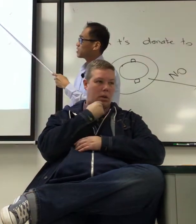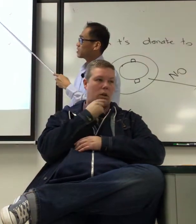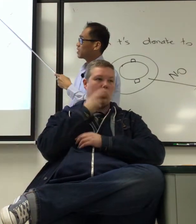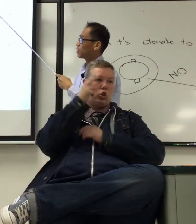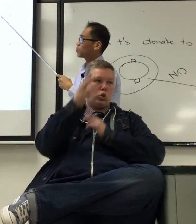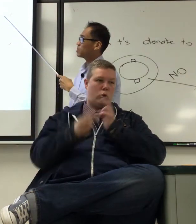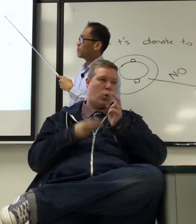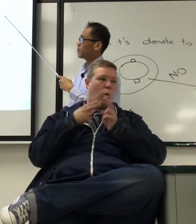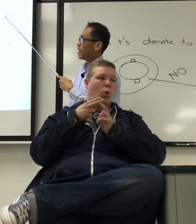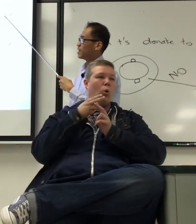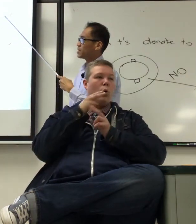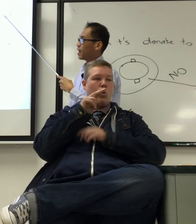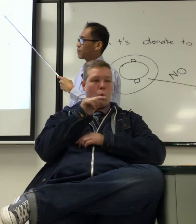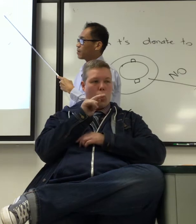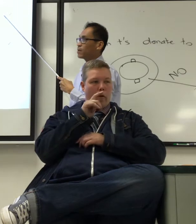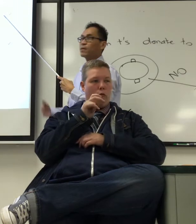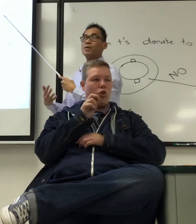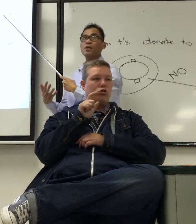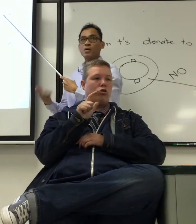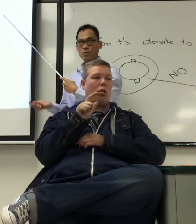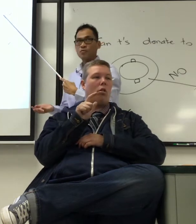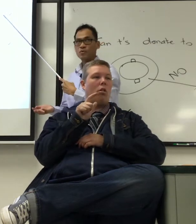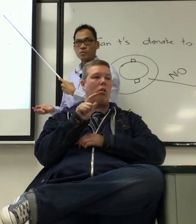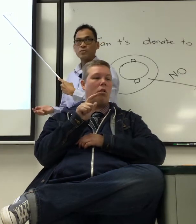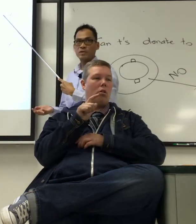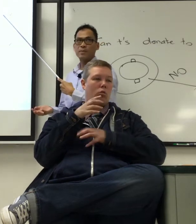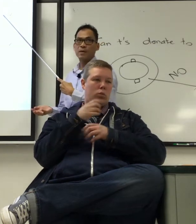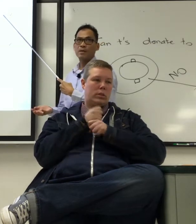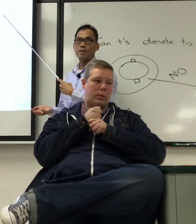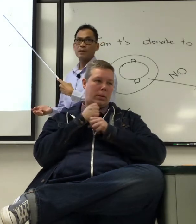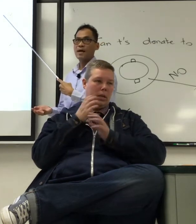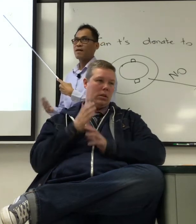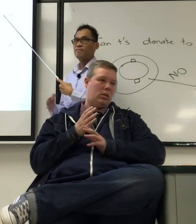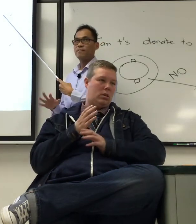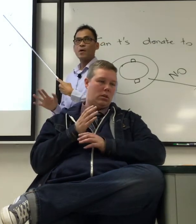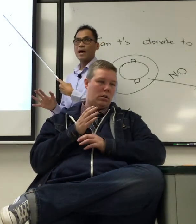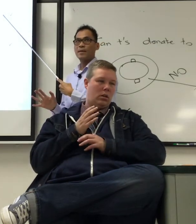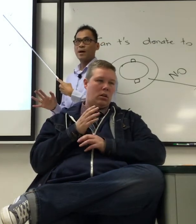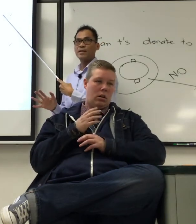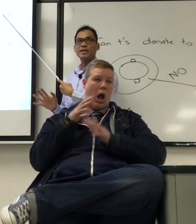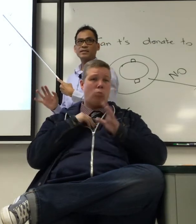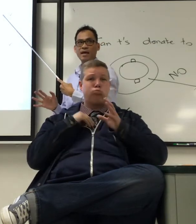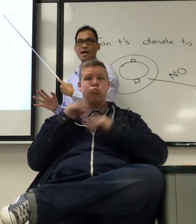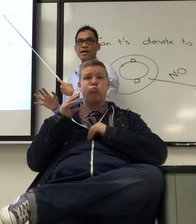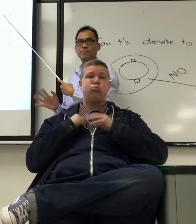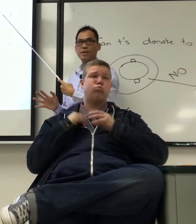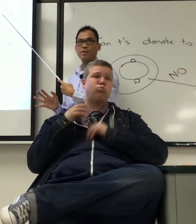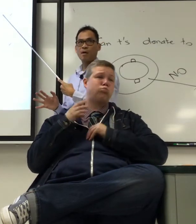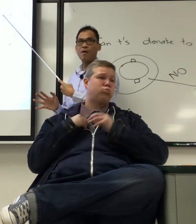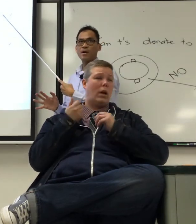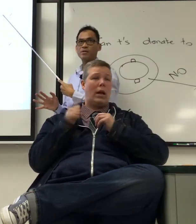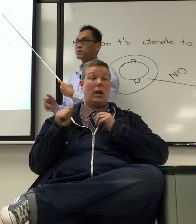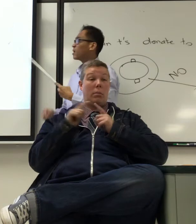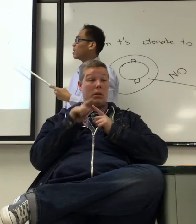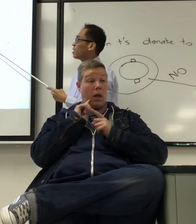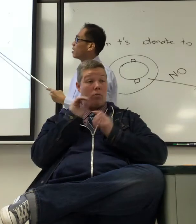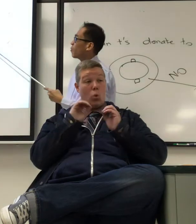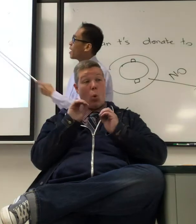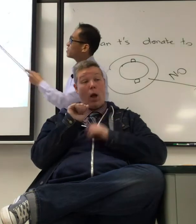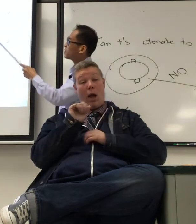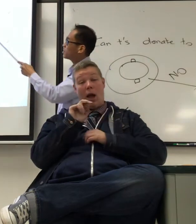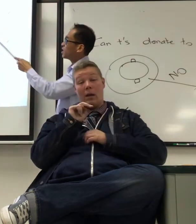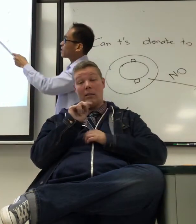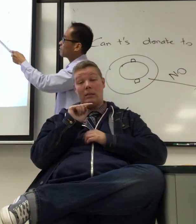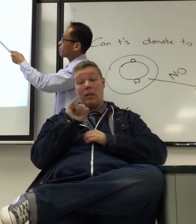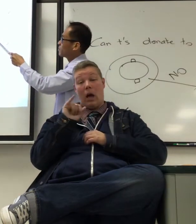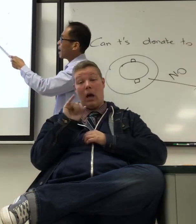Check, check, check, check. You can receive from any type. Universal recipient. They have no antibodies against A, B, or Rh. Why